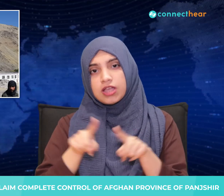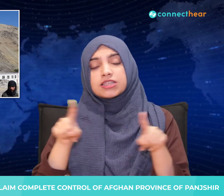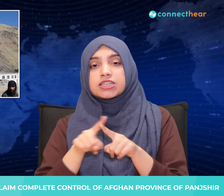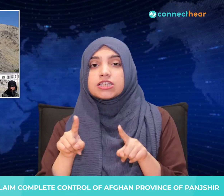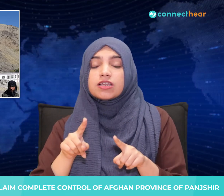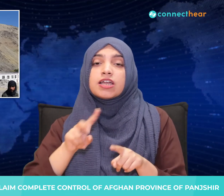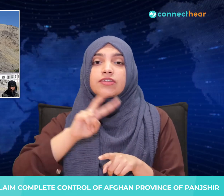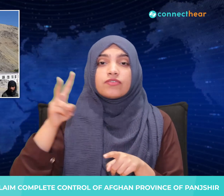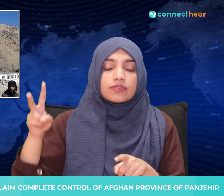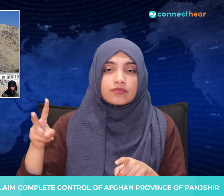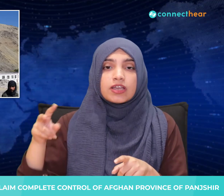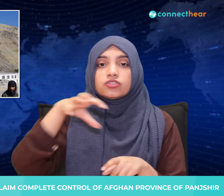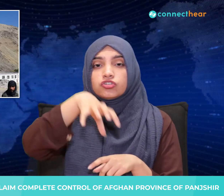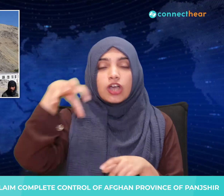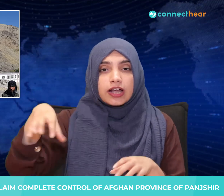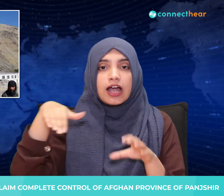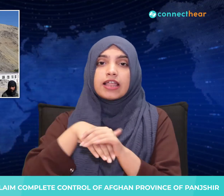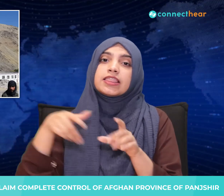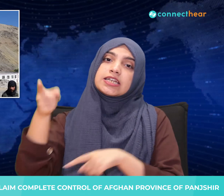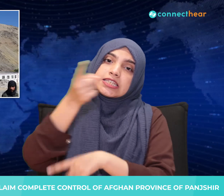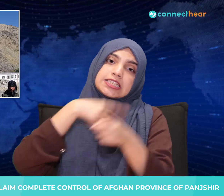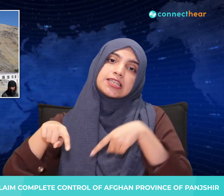in the neighboring province of Baghlan.